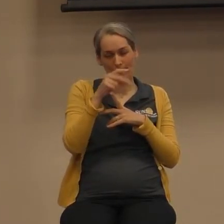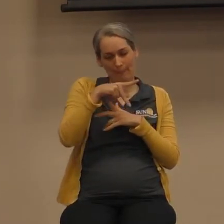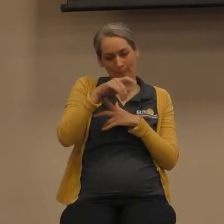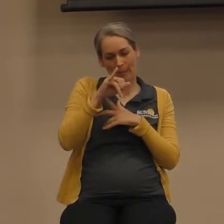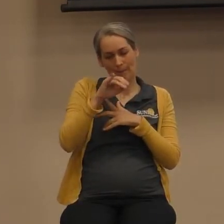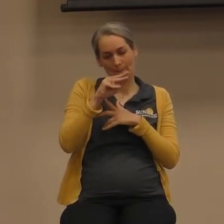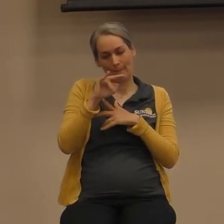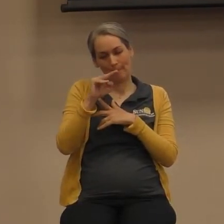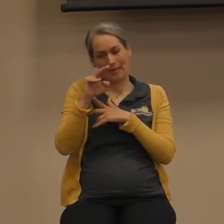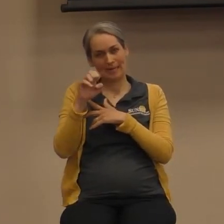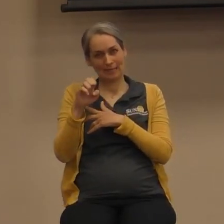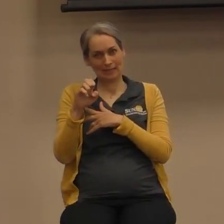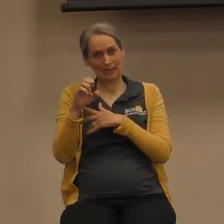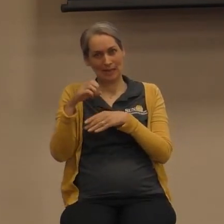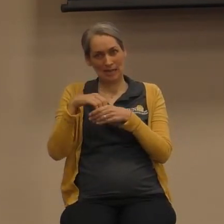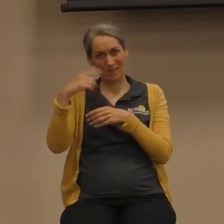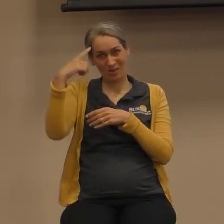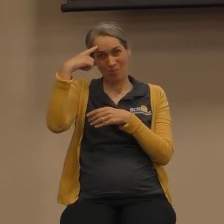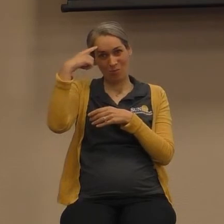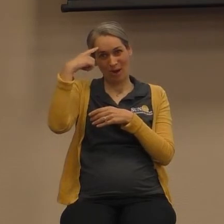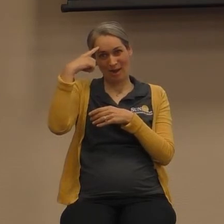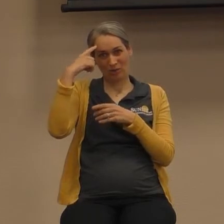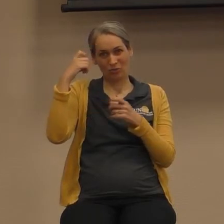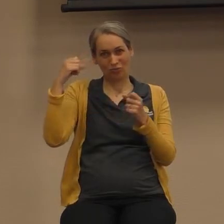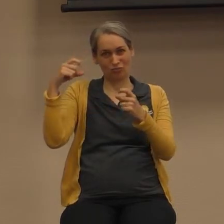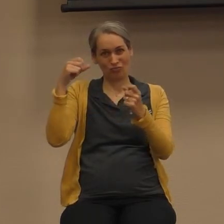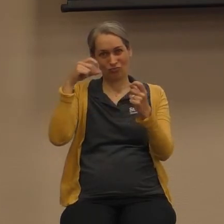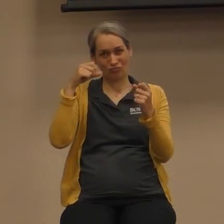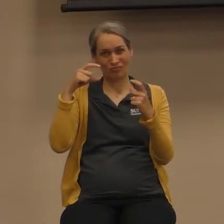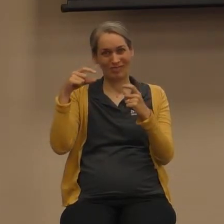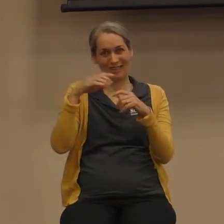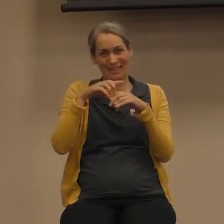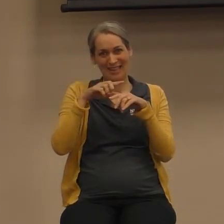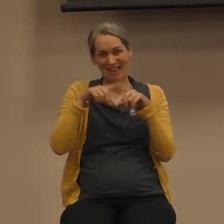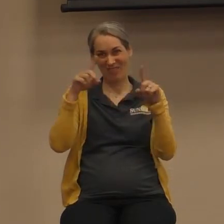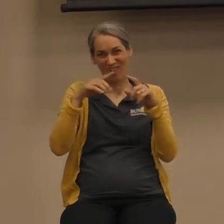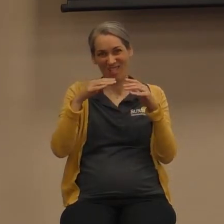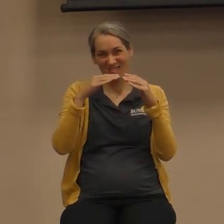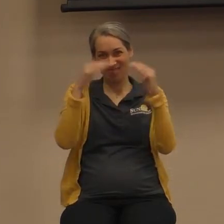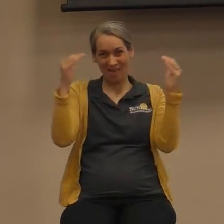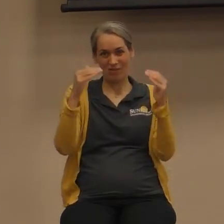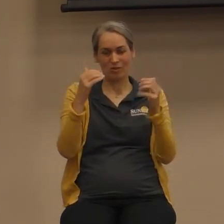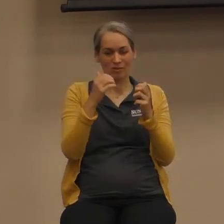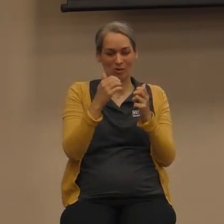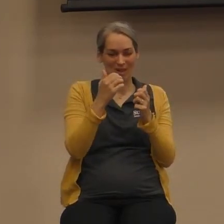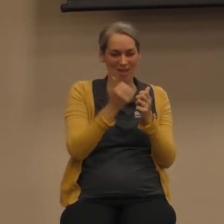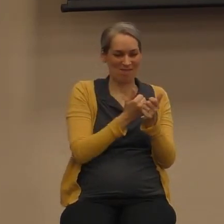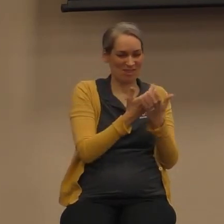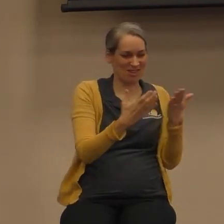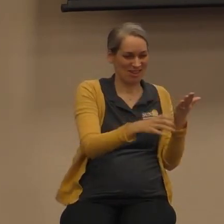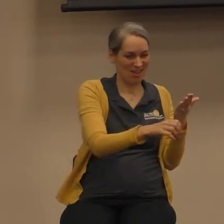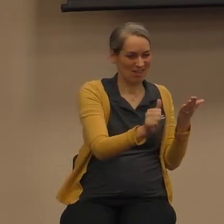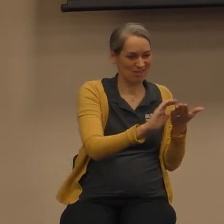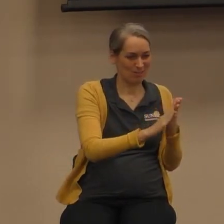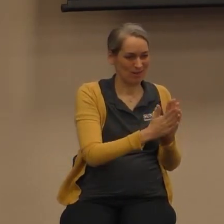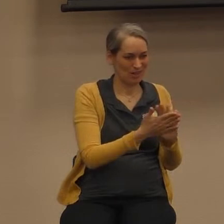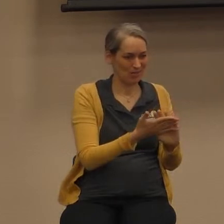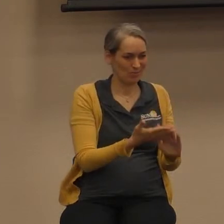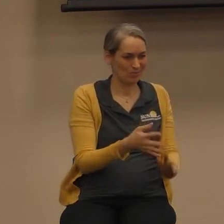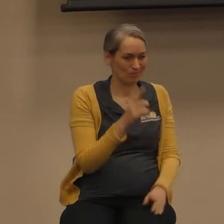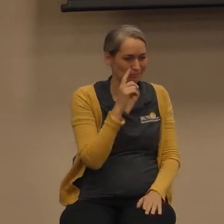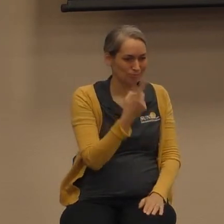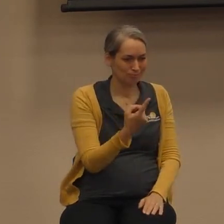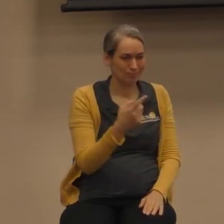through our brain. Everything else becomes dull compared to pornography because it's supernormal stimuli.